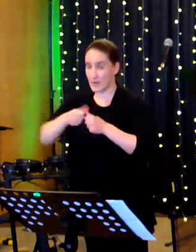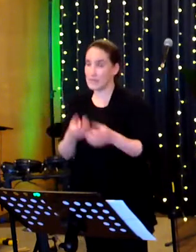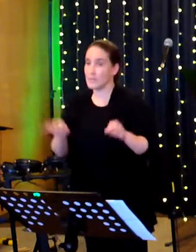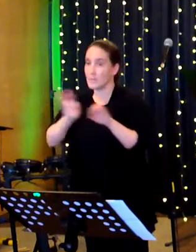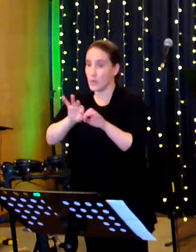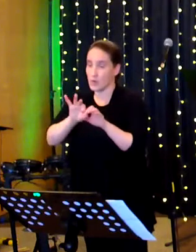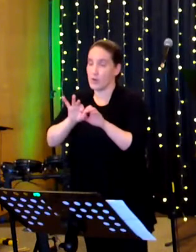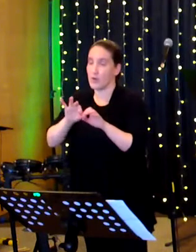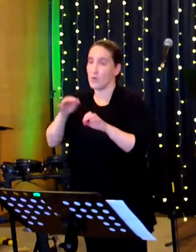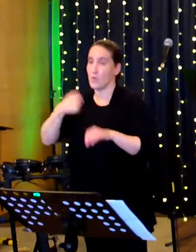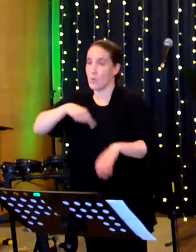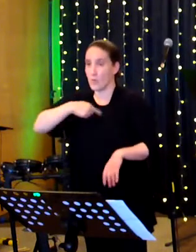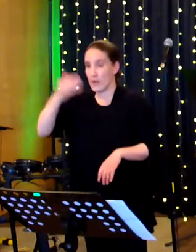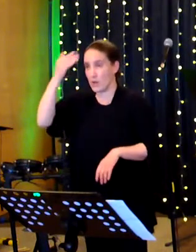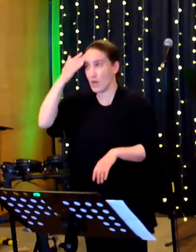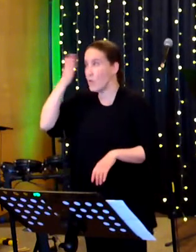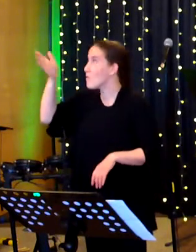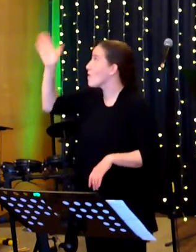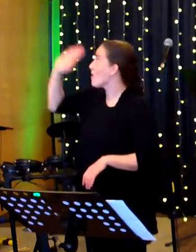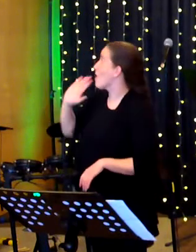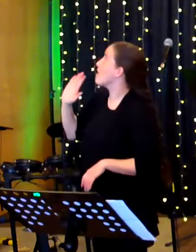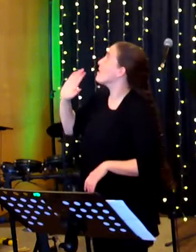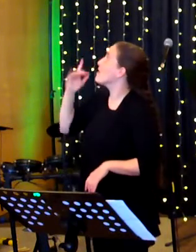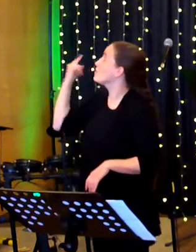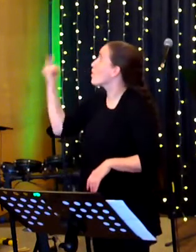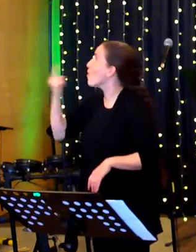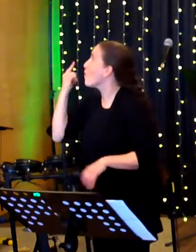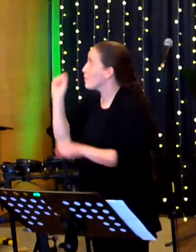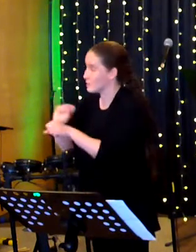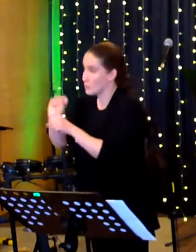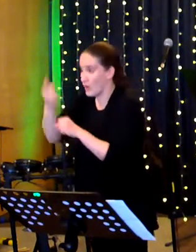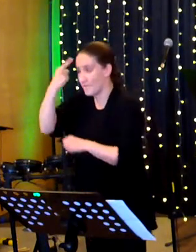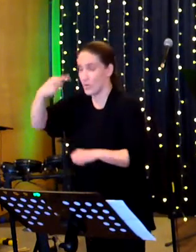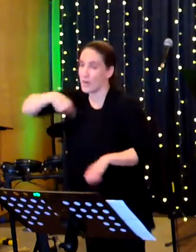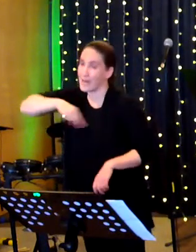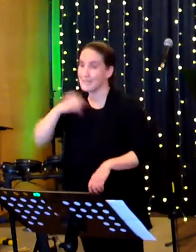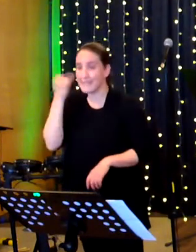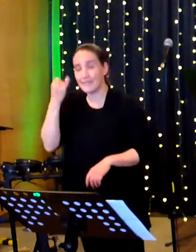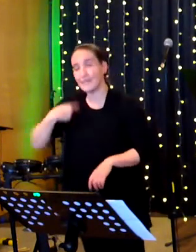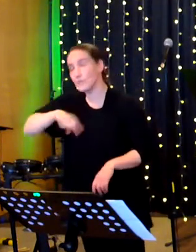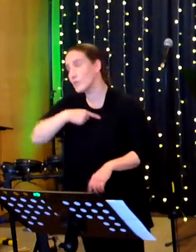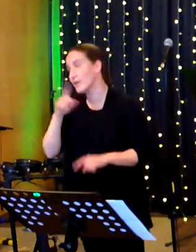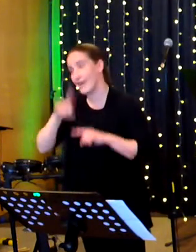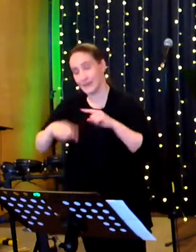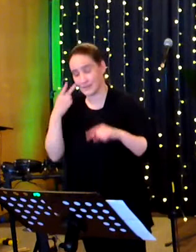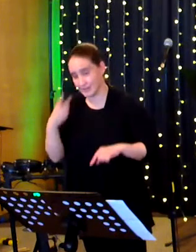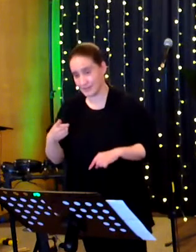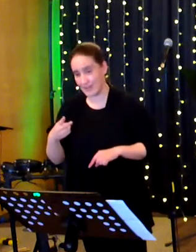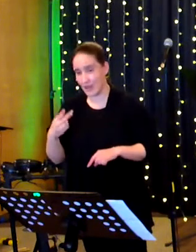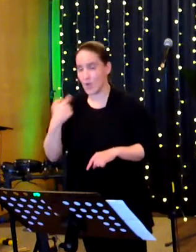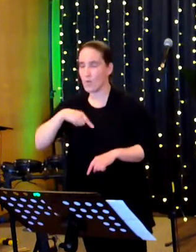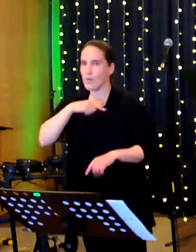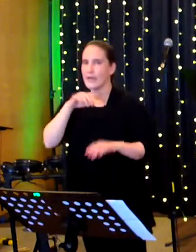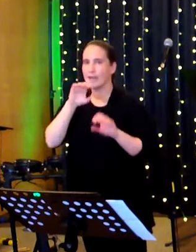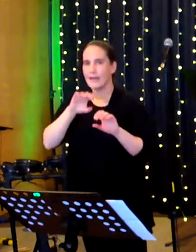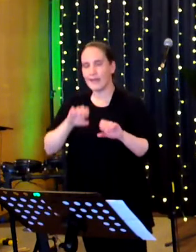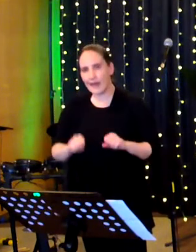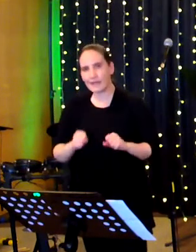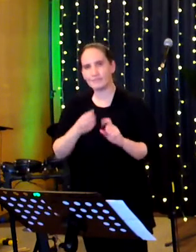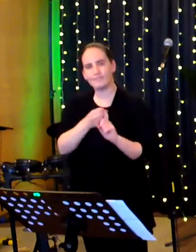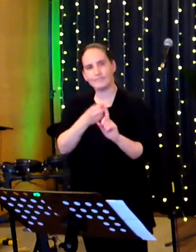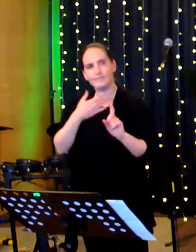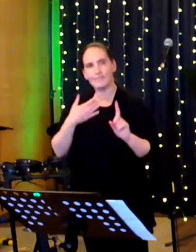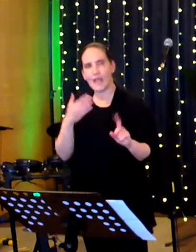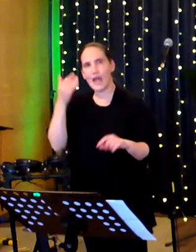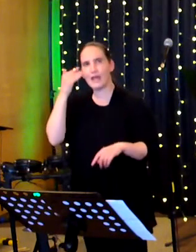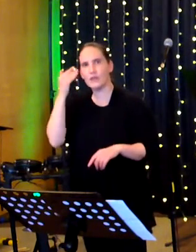more than we will ever understand or see. And we can expand that and we can say, not only is God doing far more,